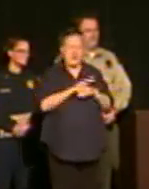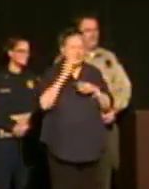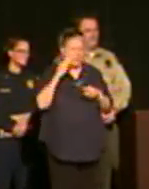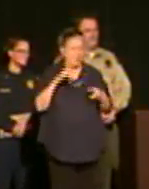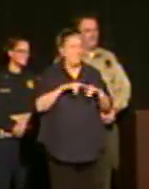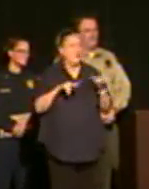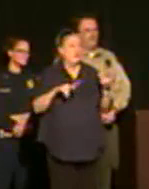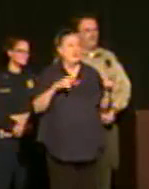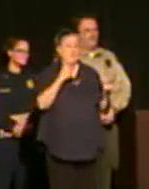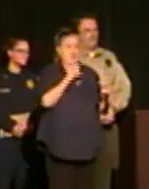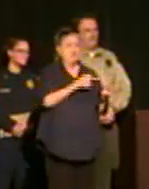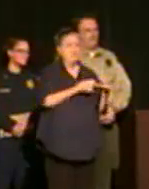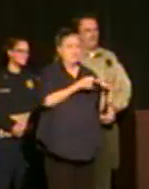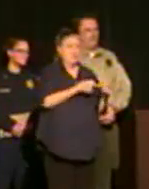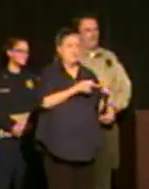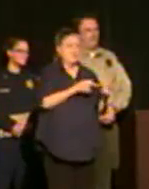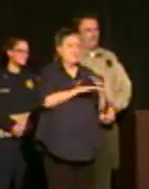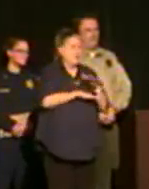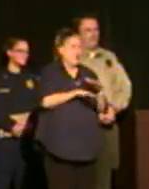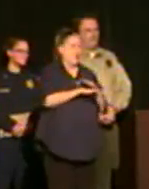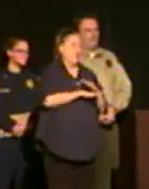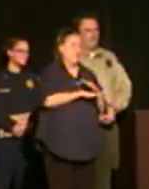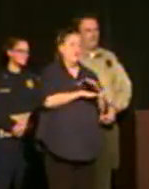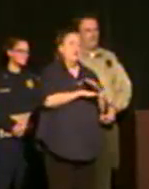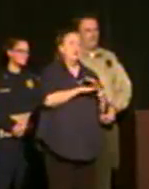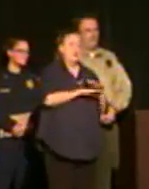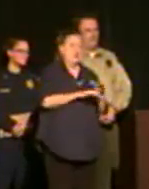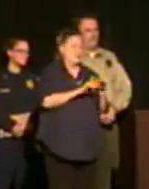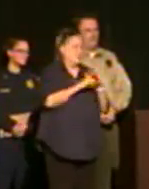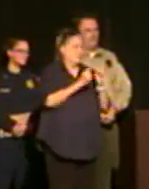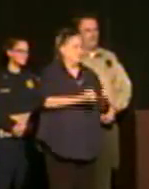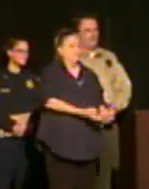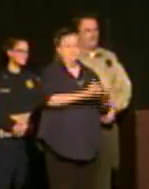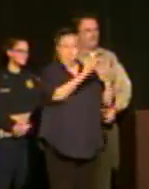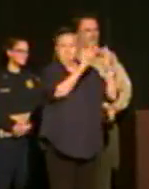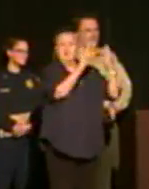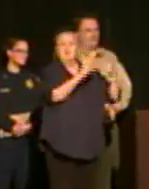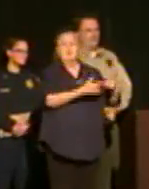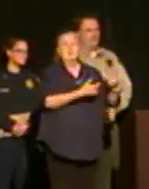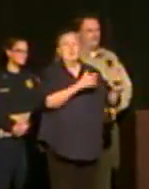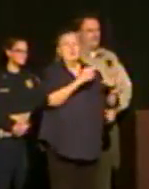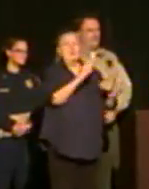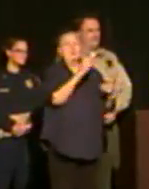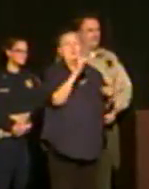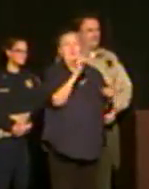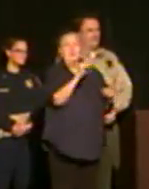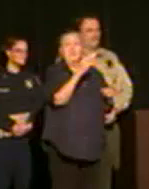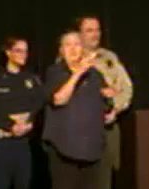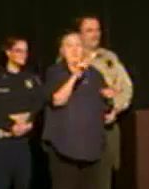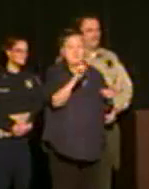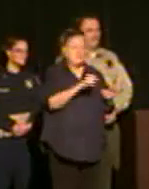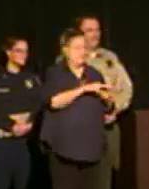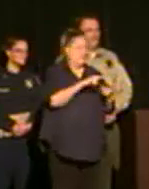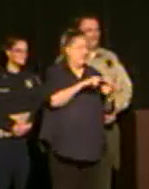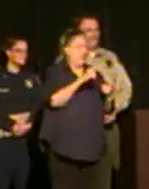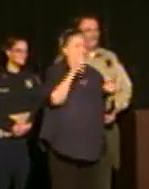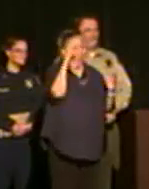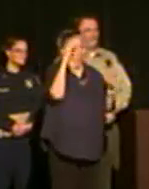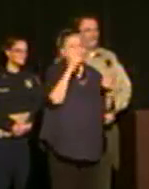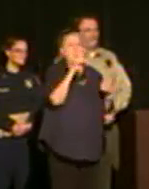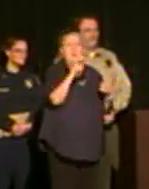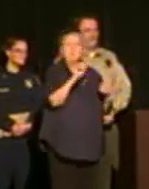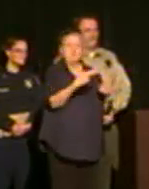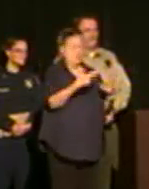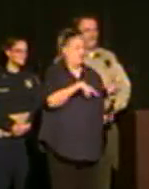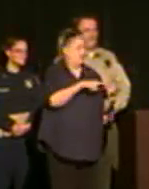I'm telling you that this is an area that can set off Hidden Hills, Hope Branch, and a whole nother